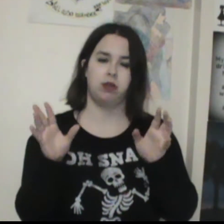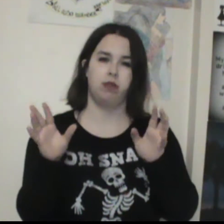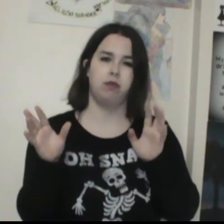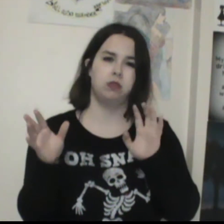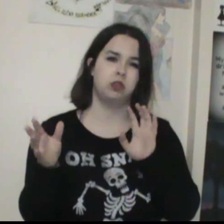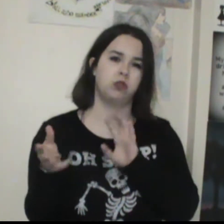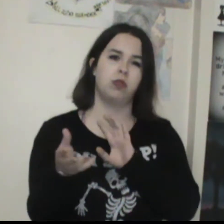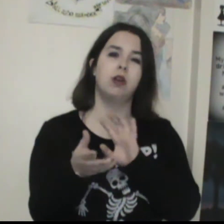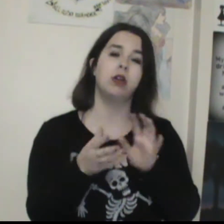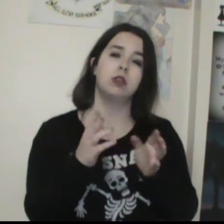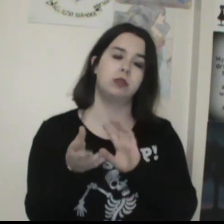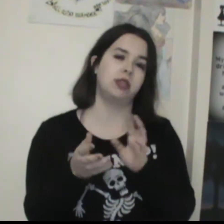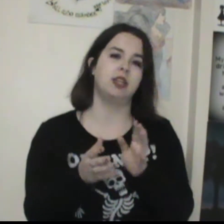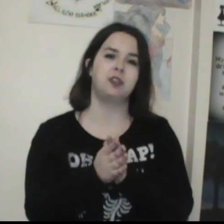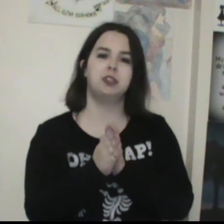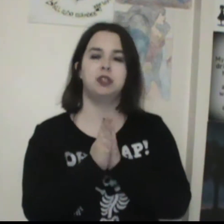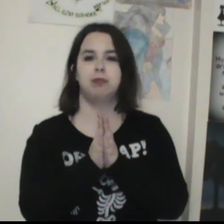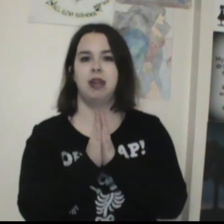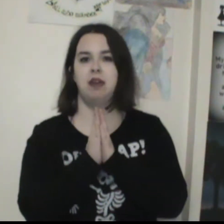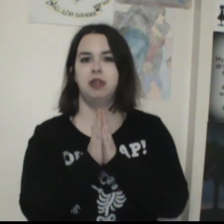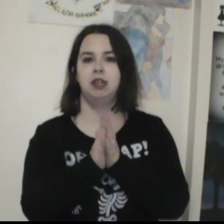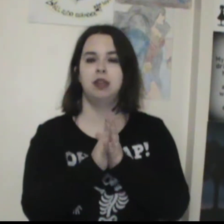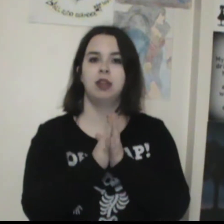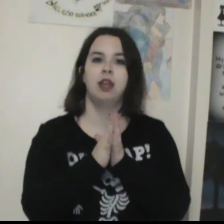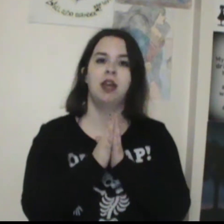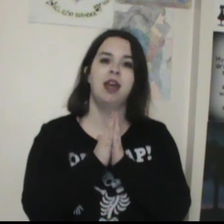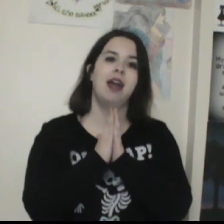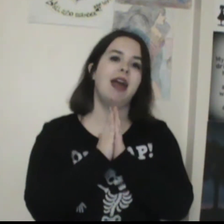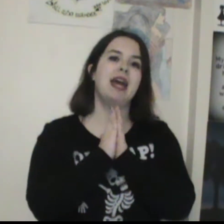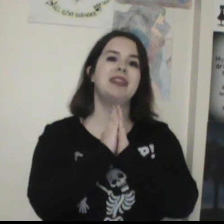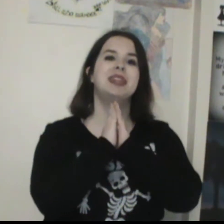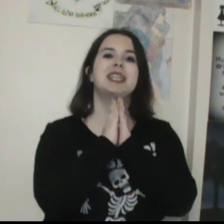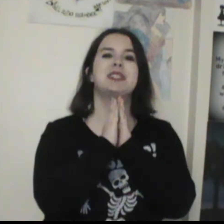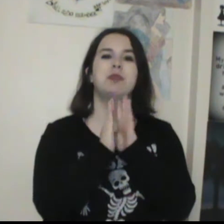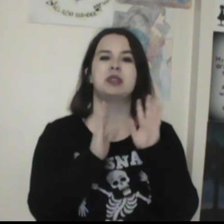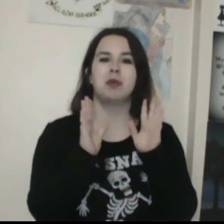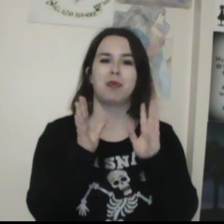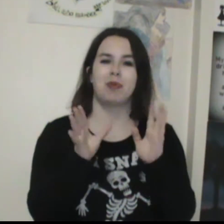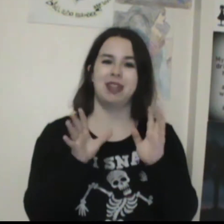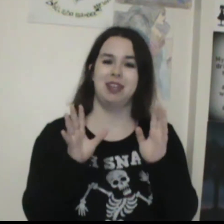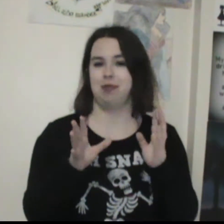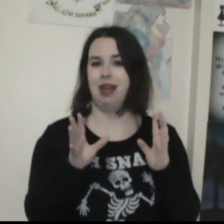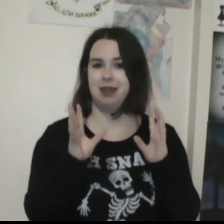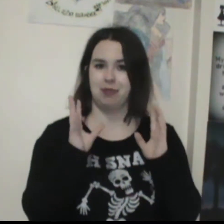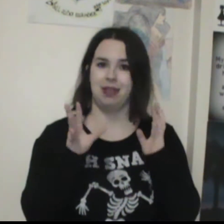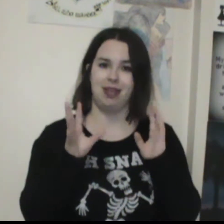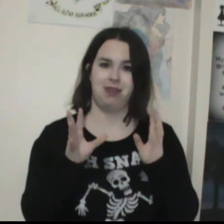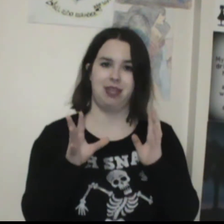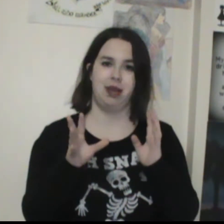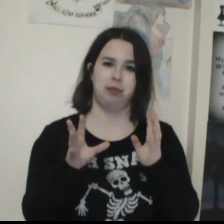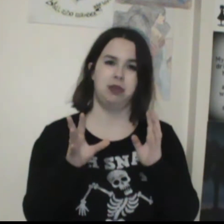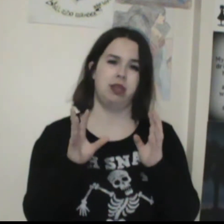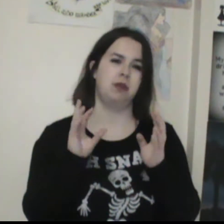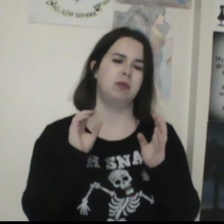of hallucinations she's been having. And this was a really great and really entertaining episode that